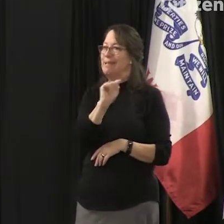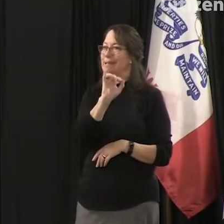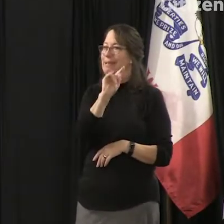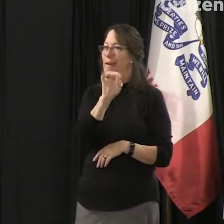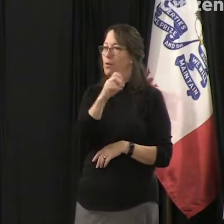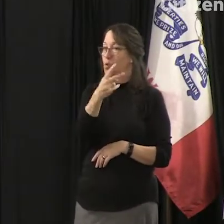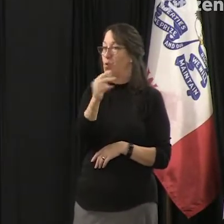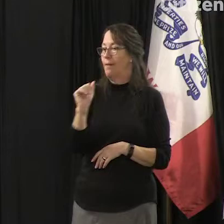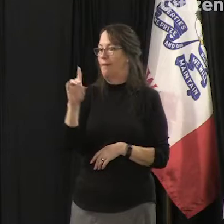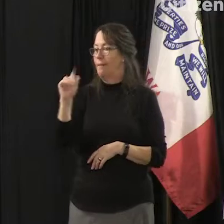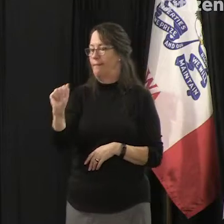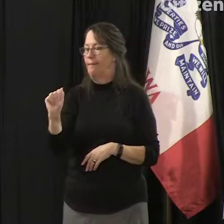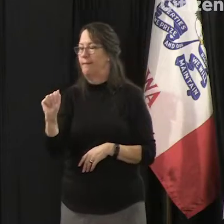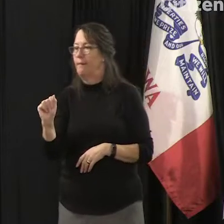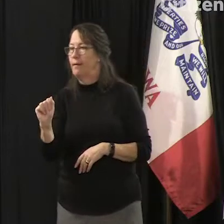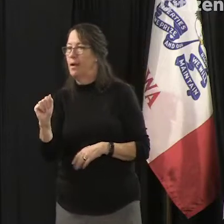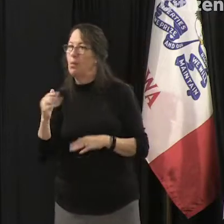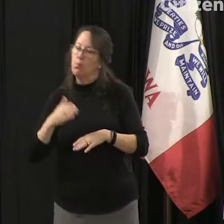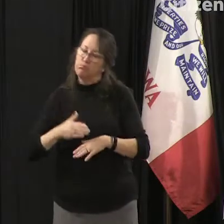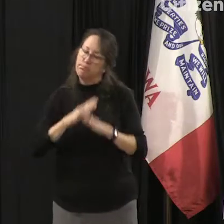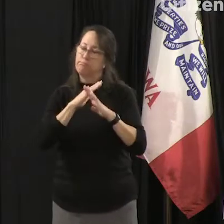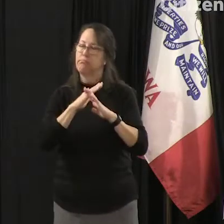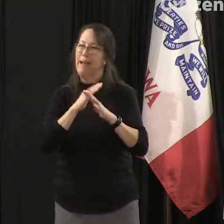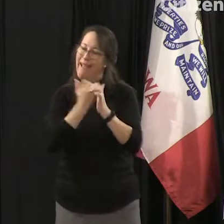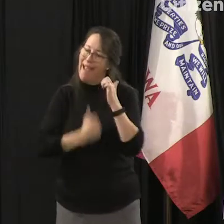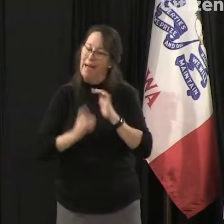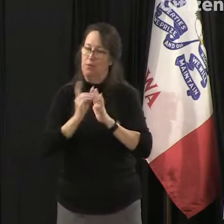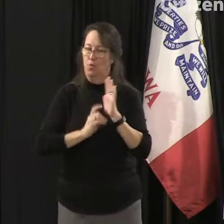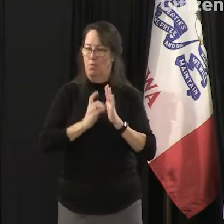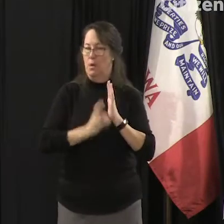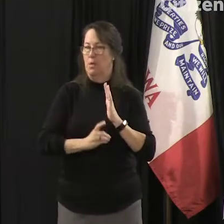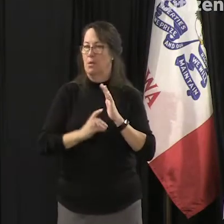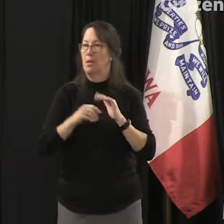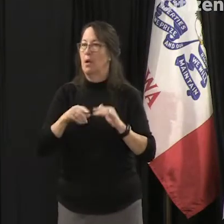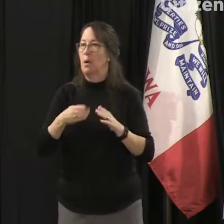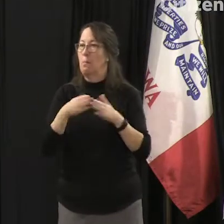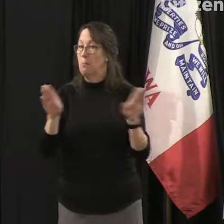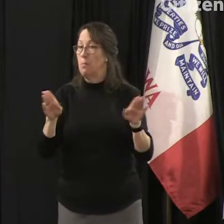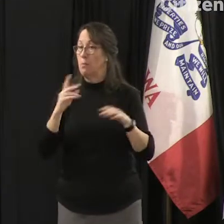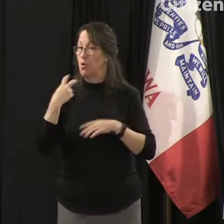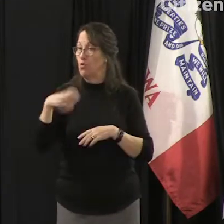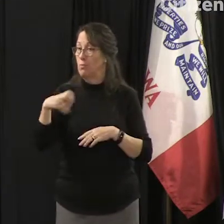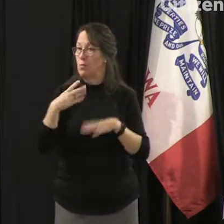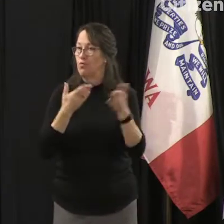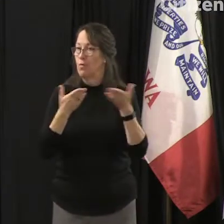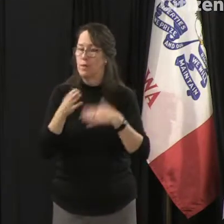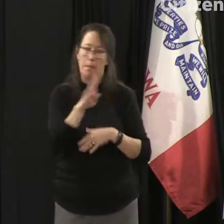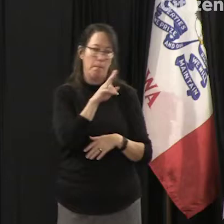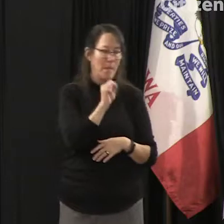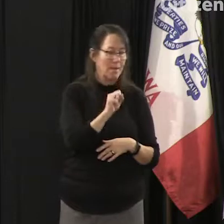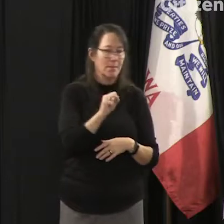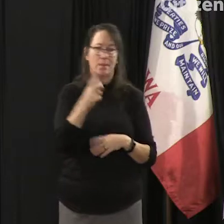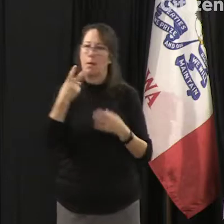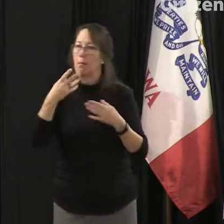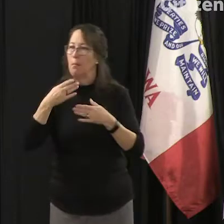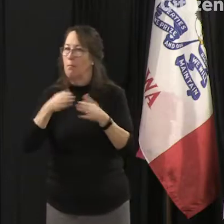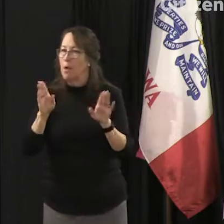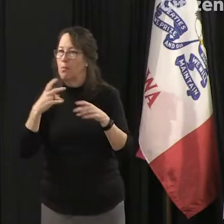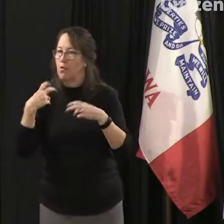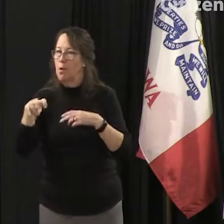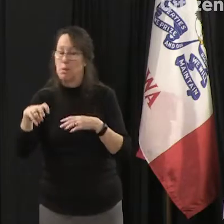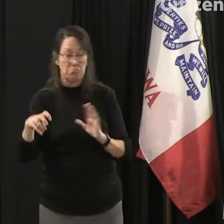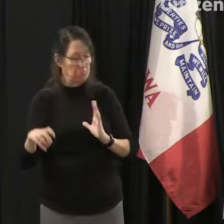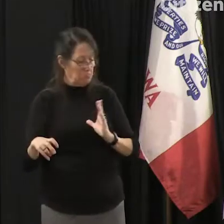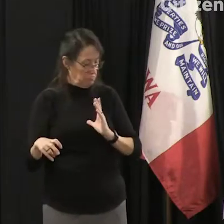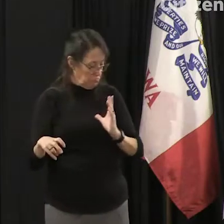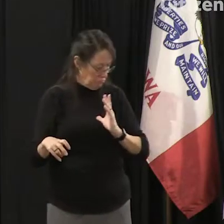of the ADA prohibits any discrimination in public transportation services, buses, public transportation, stuff like that.